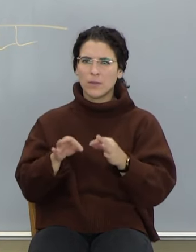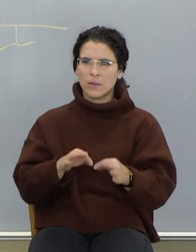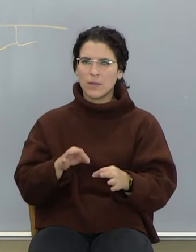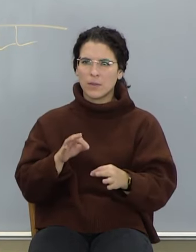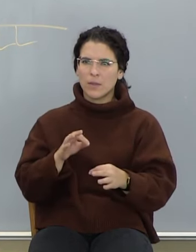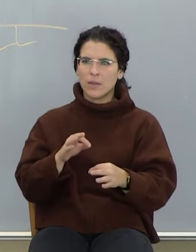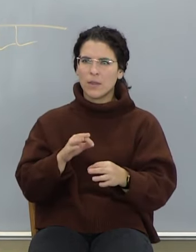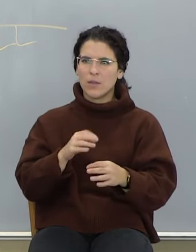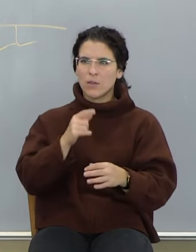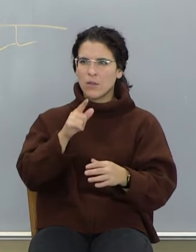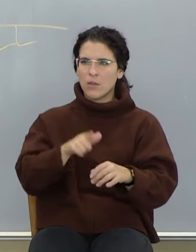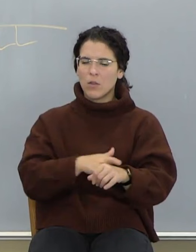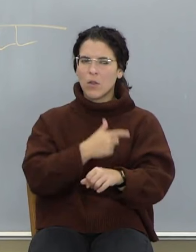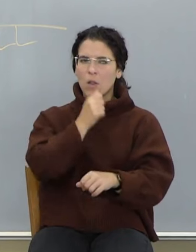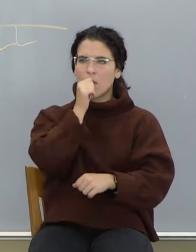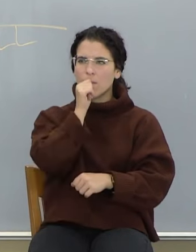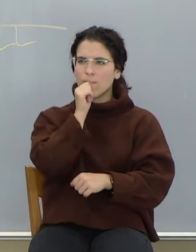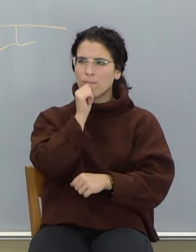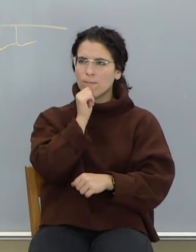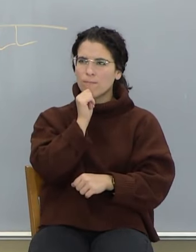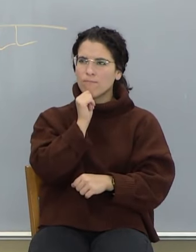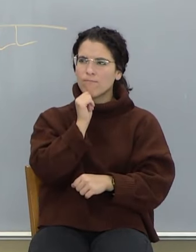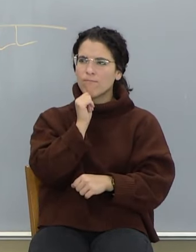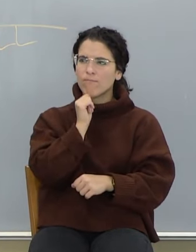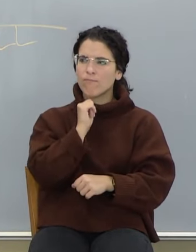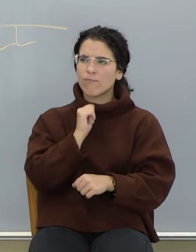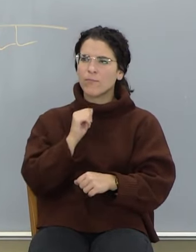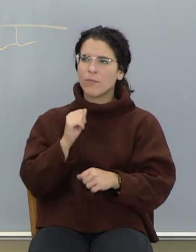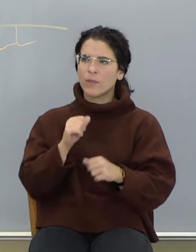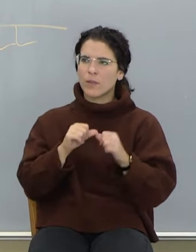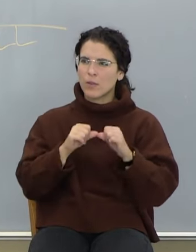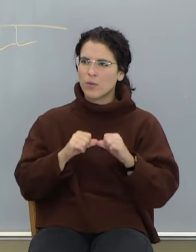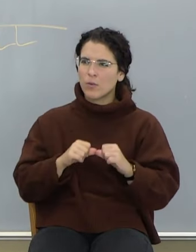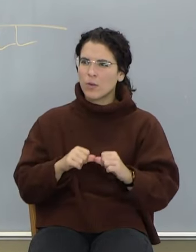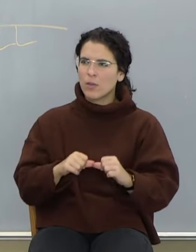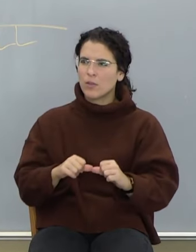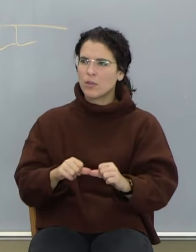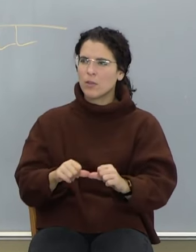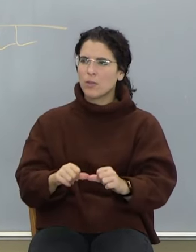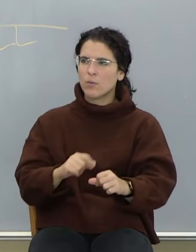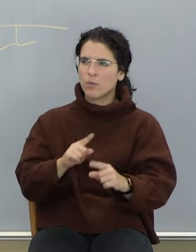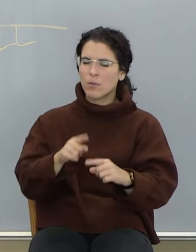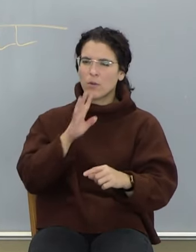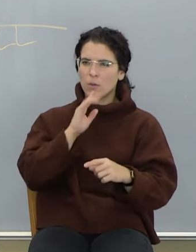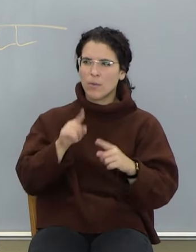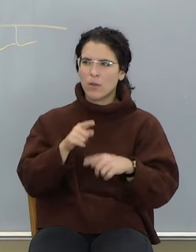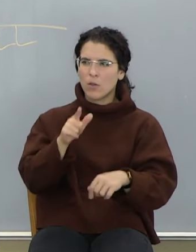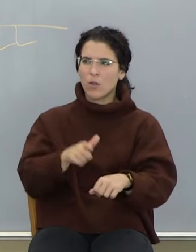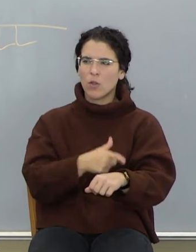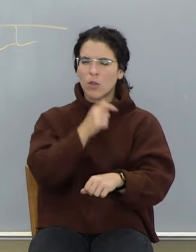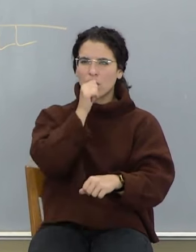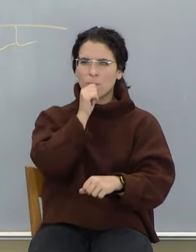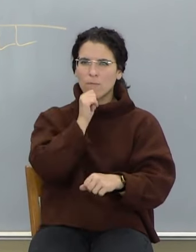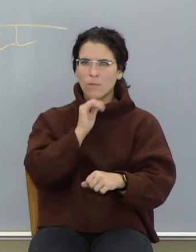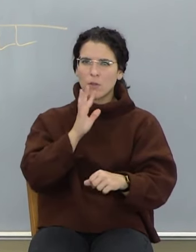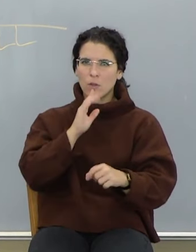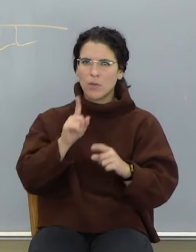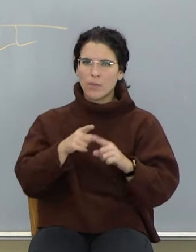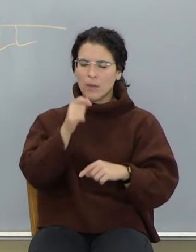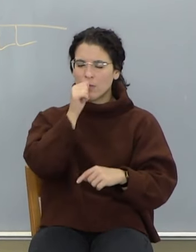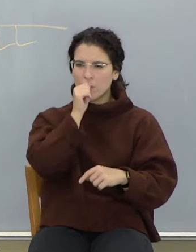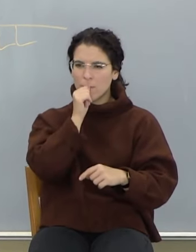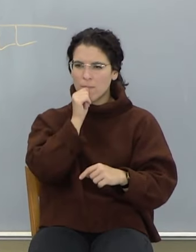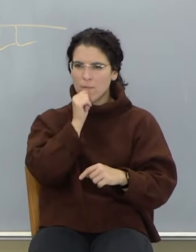long suffering, long in duration. When we talk about long suffering, right? We talk about